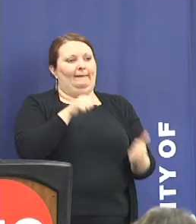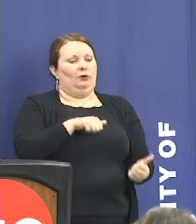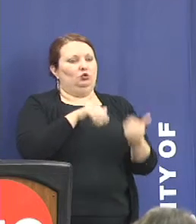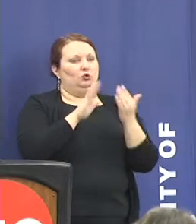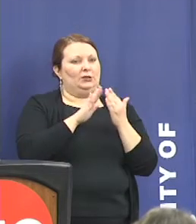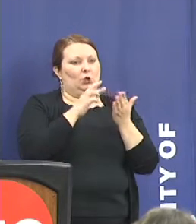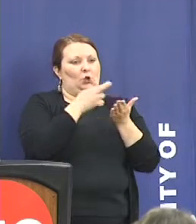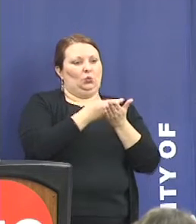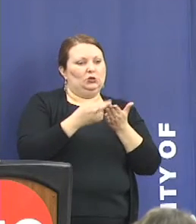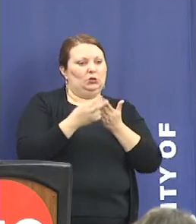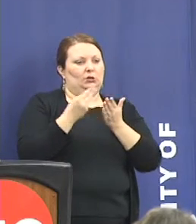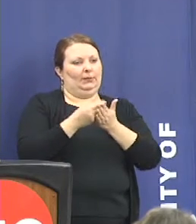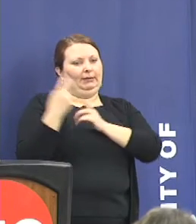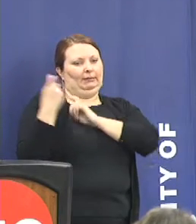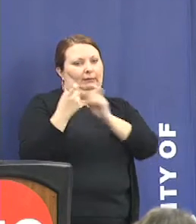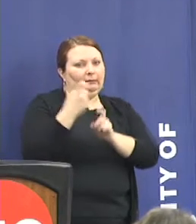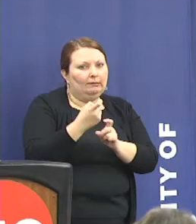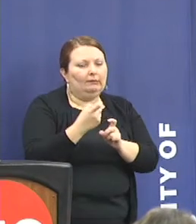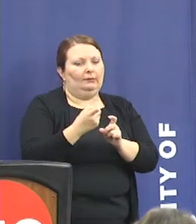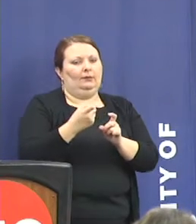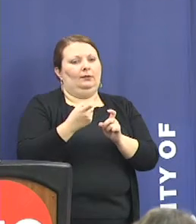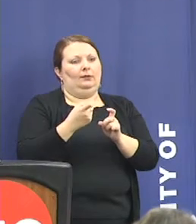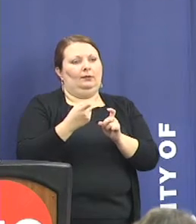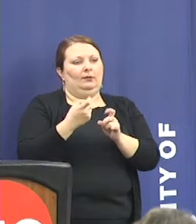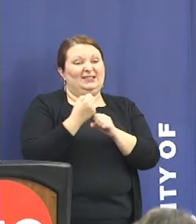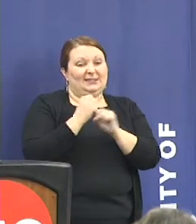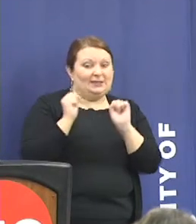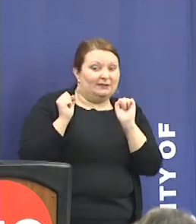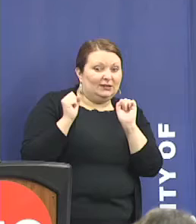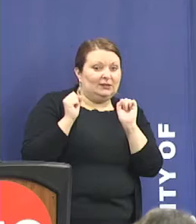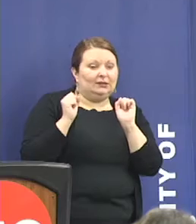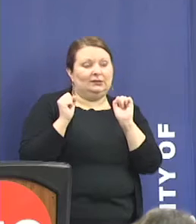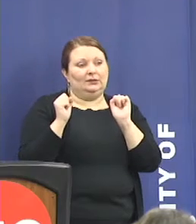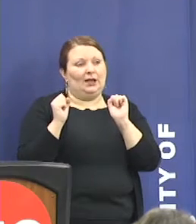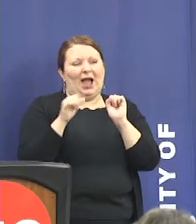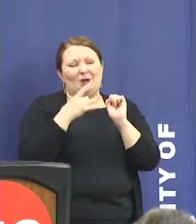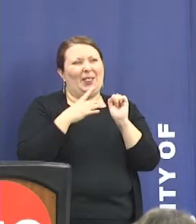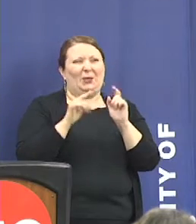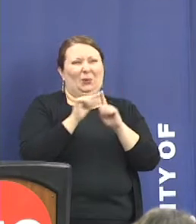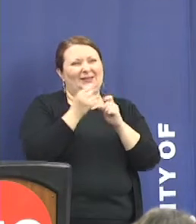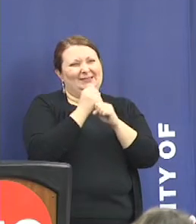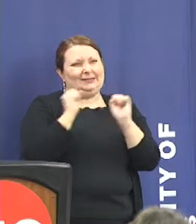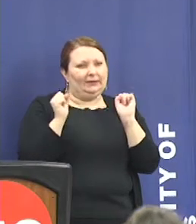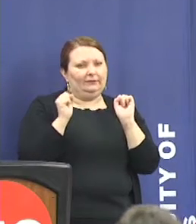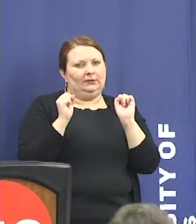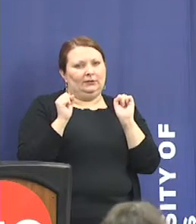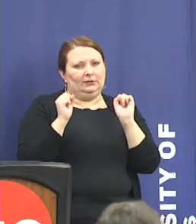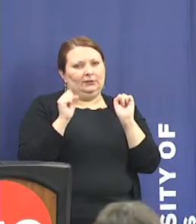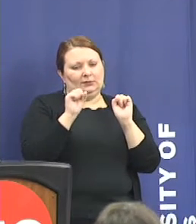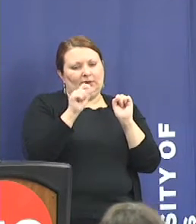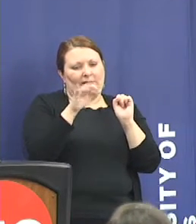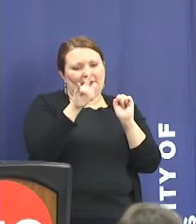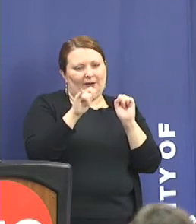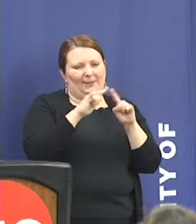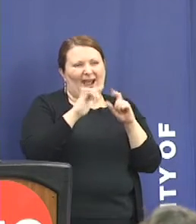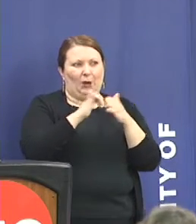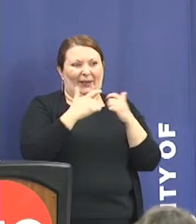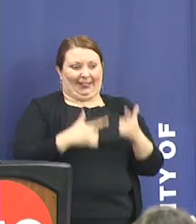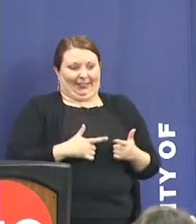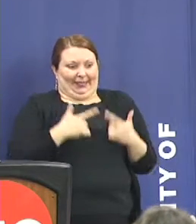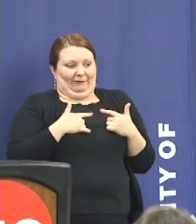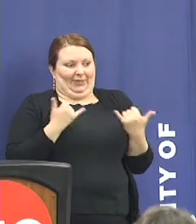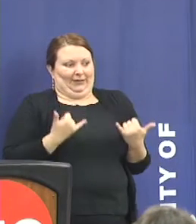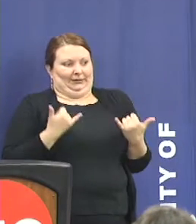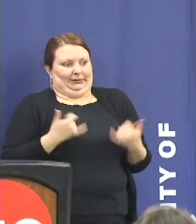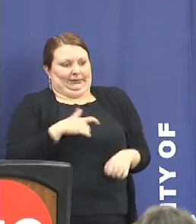address resource distribution or I don't like the word safety, but just how do we live in this current moment